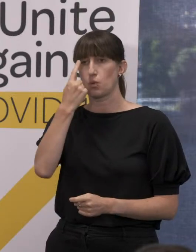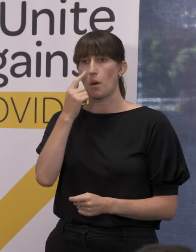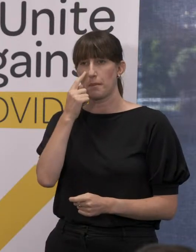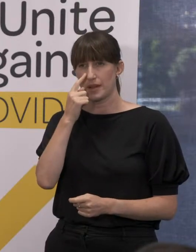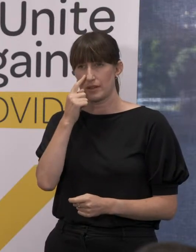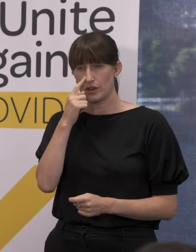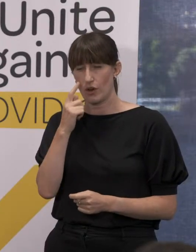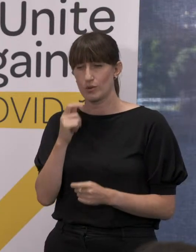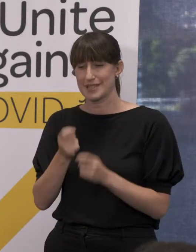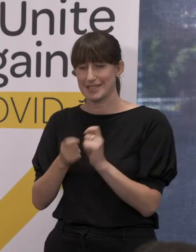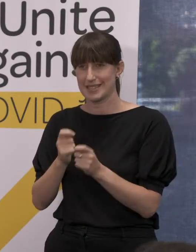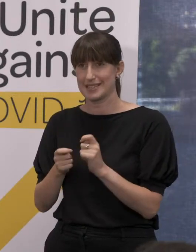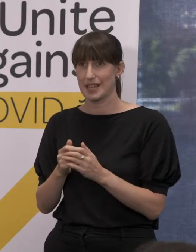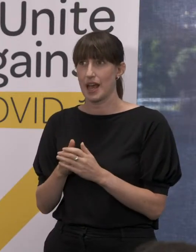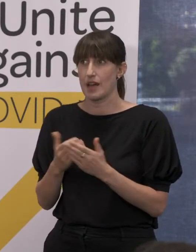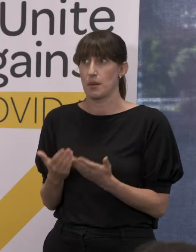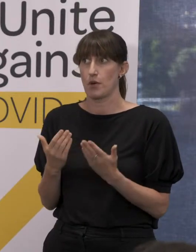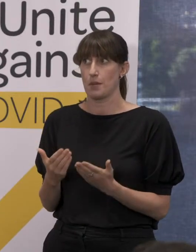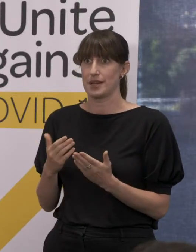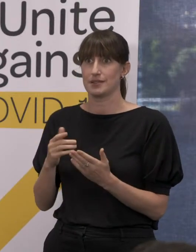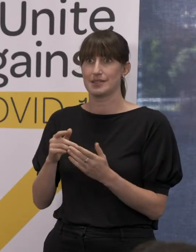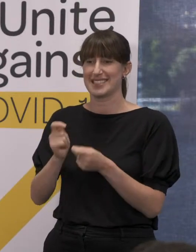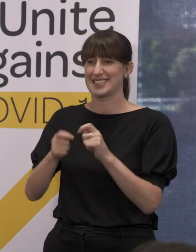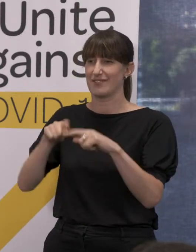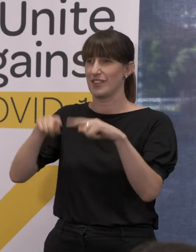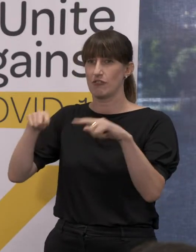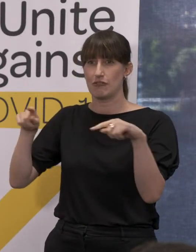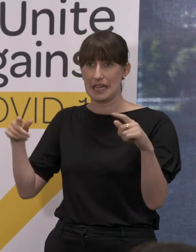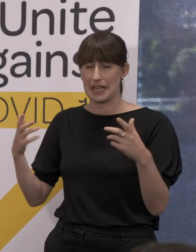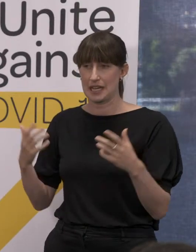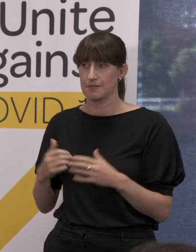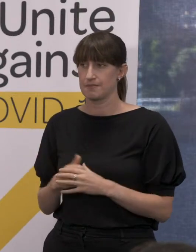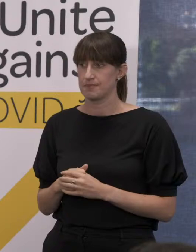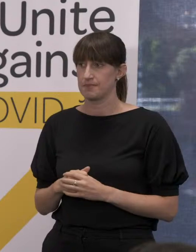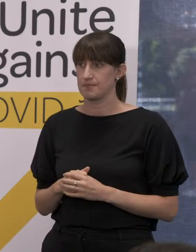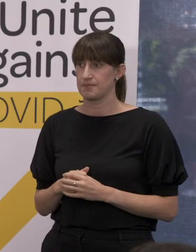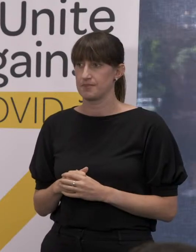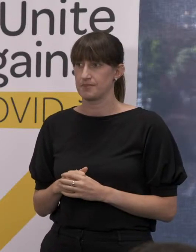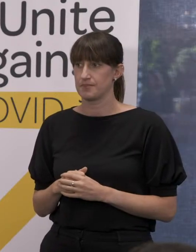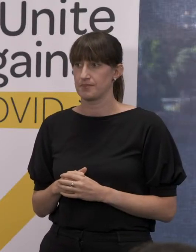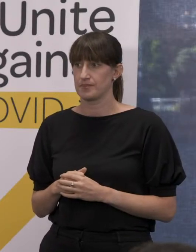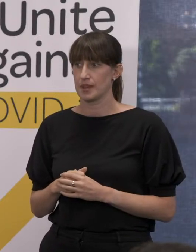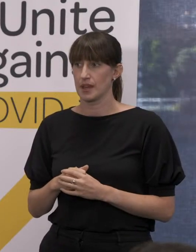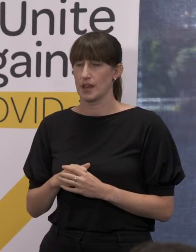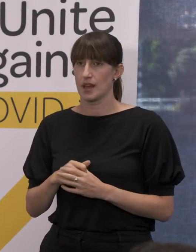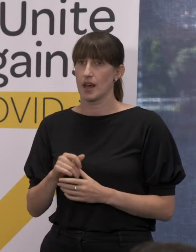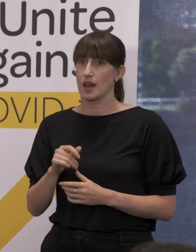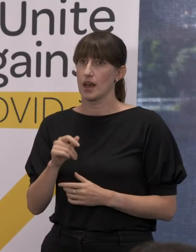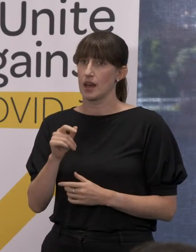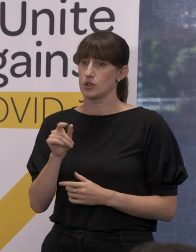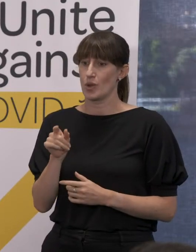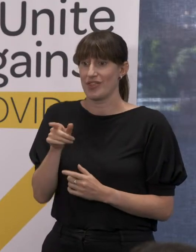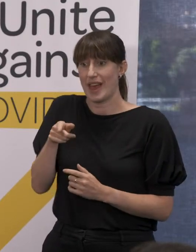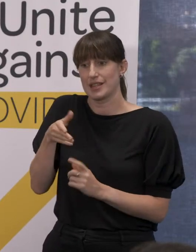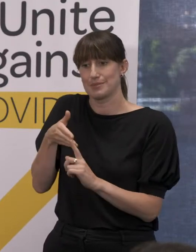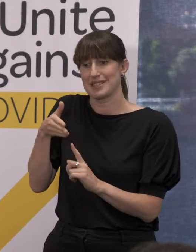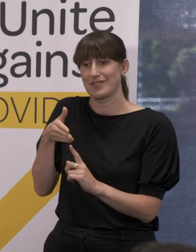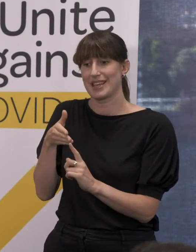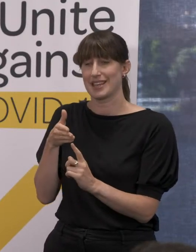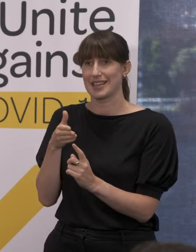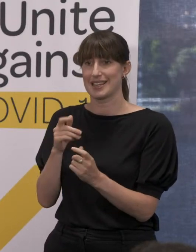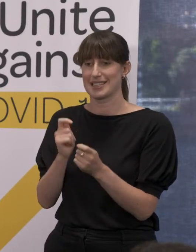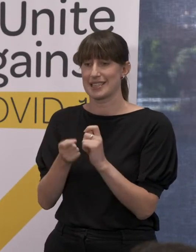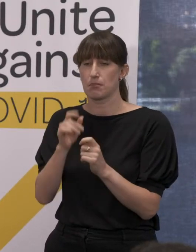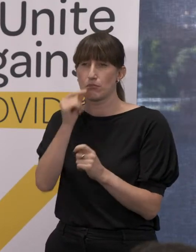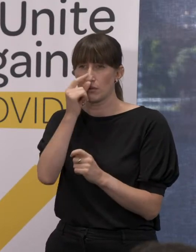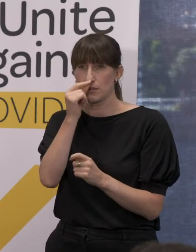some openness around that because of the potential issue around access to that particular test. It could